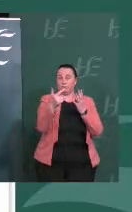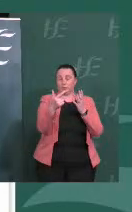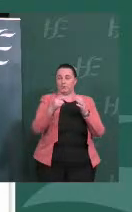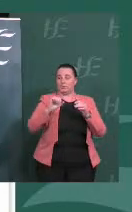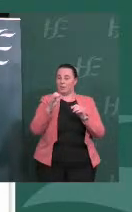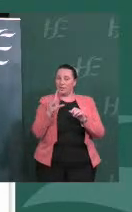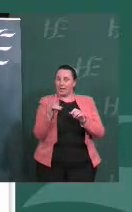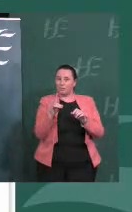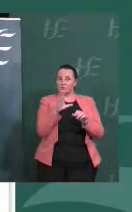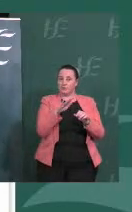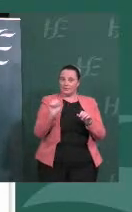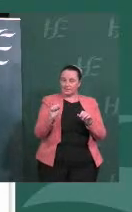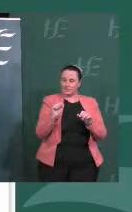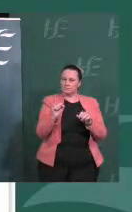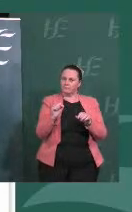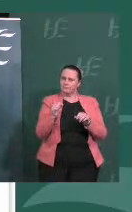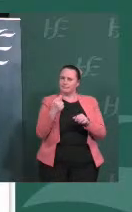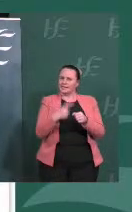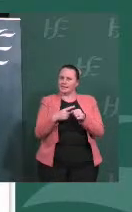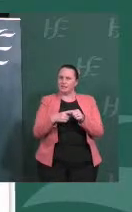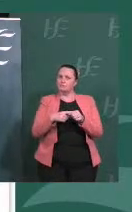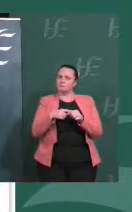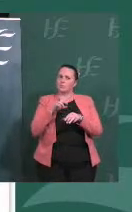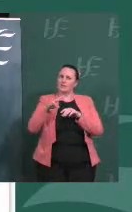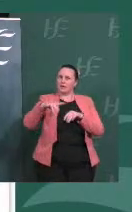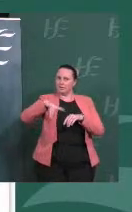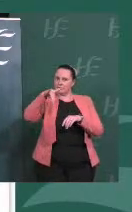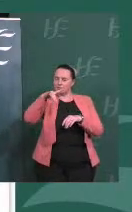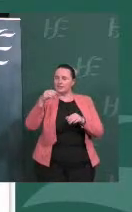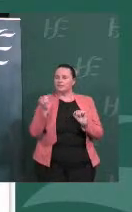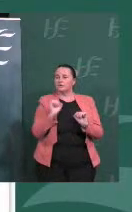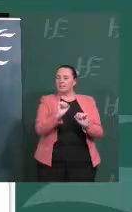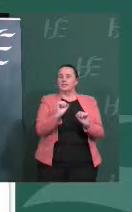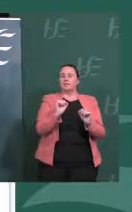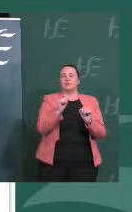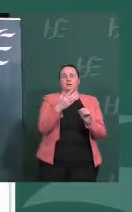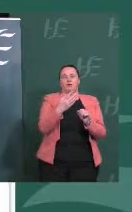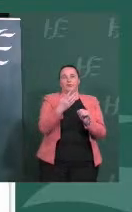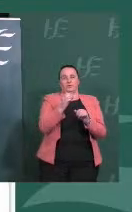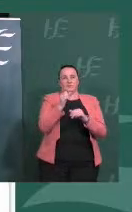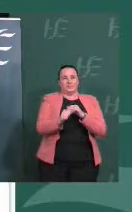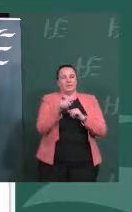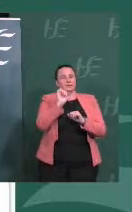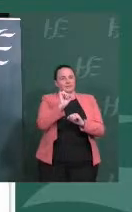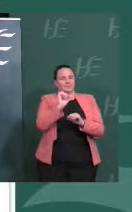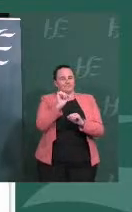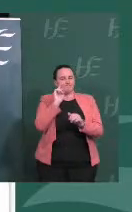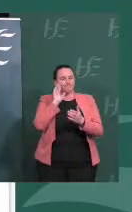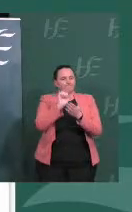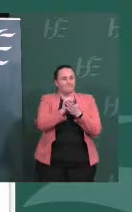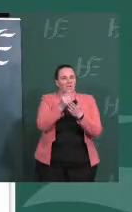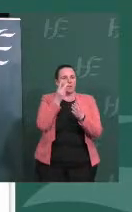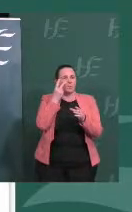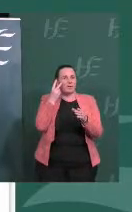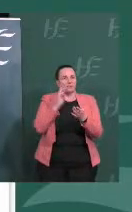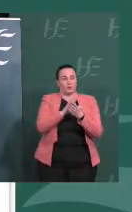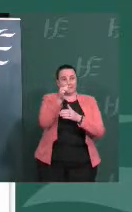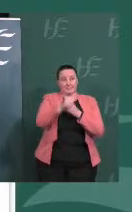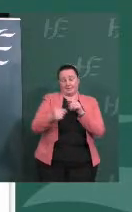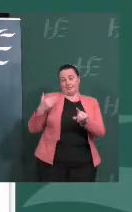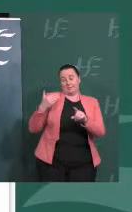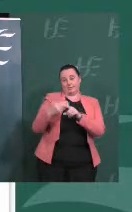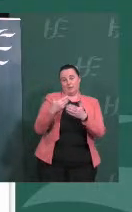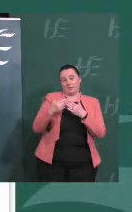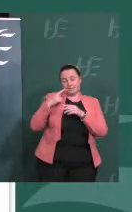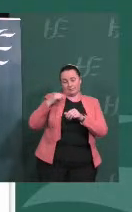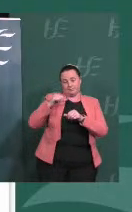Louth and Laois also quite high. Looking at a 7-day over 14-day instance, in other words, looking back over the past 14 days, what's